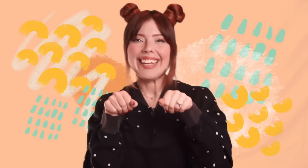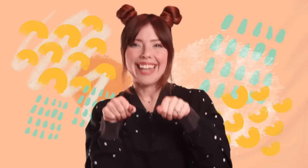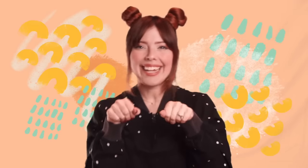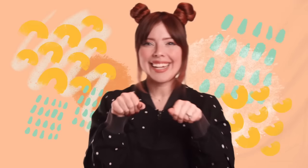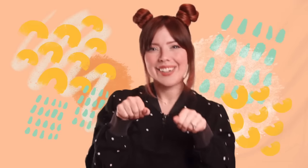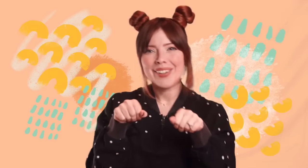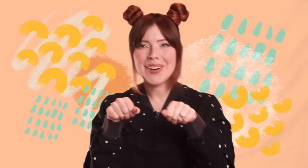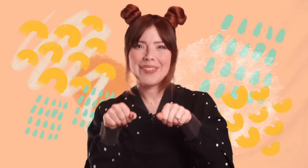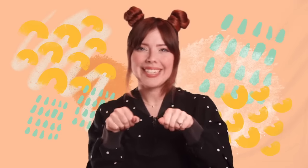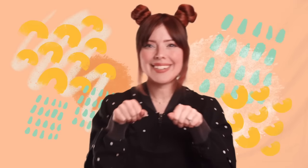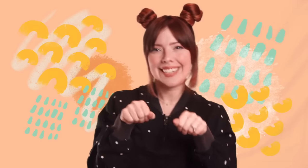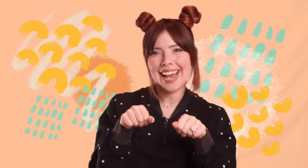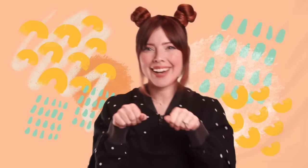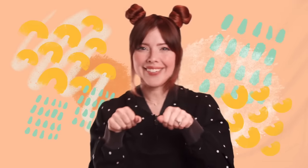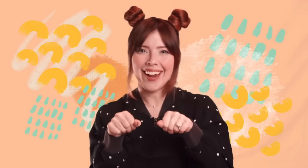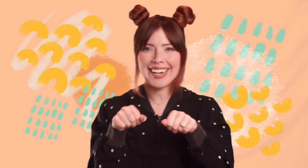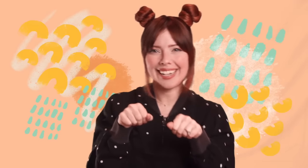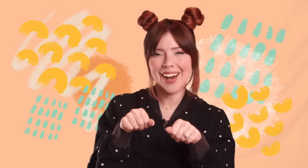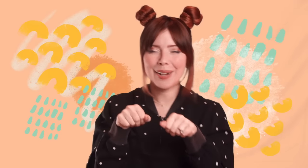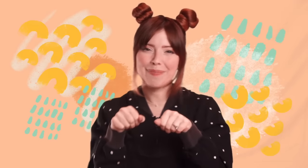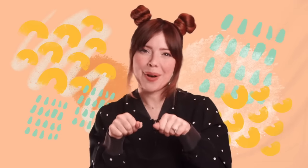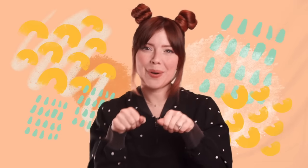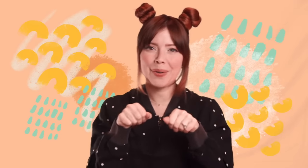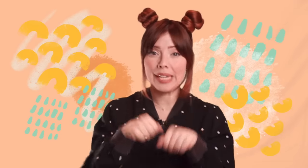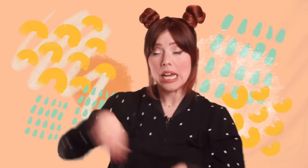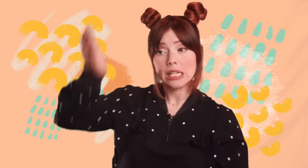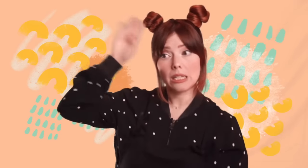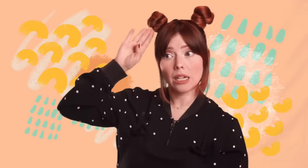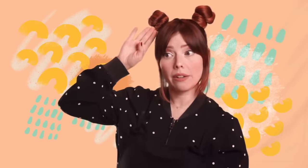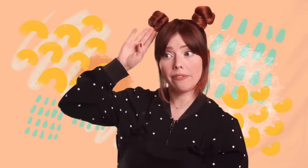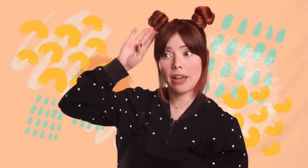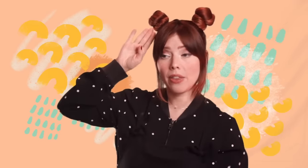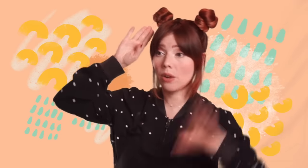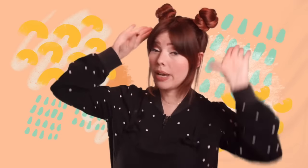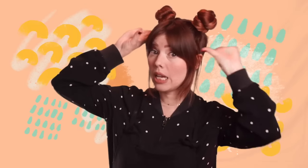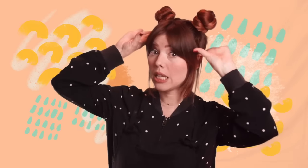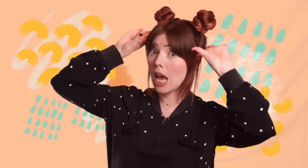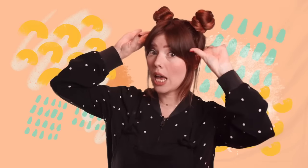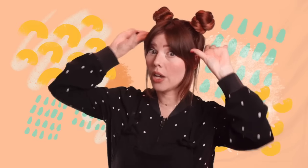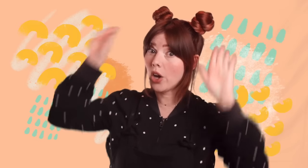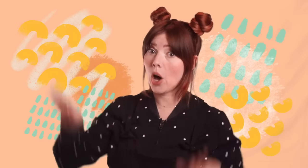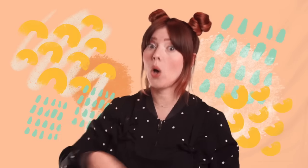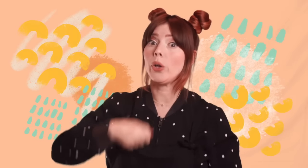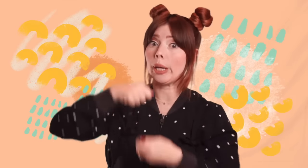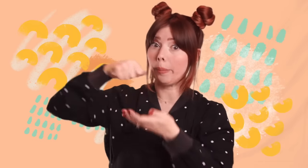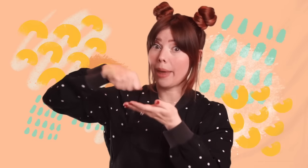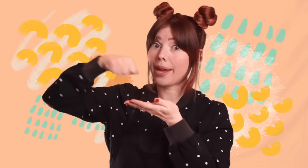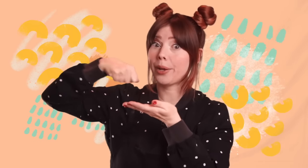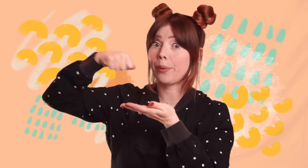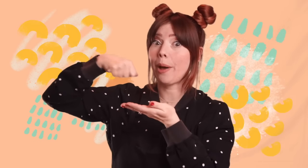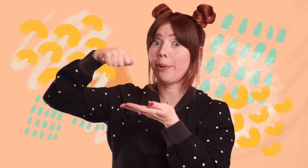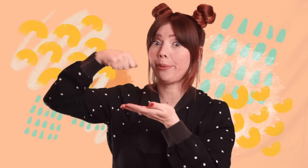Yankee Doodle went to town riding on a pony, stuck a feather in his hat and called it macaroni.